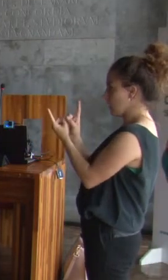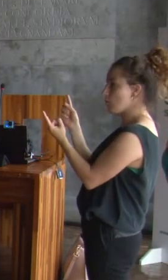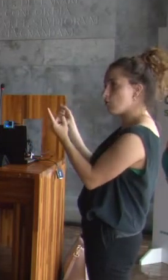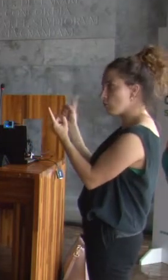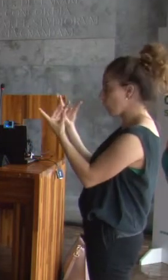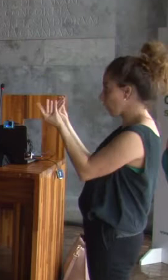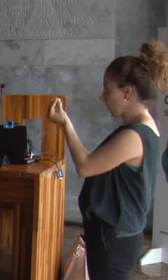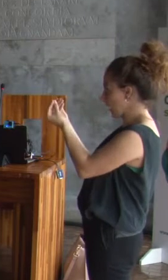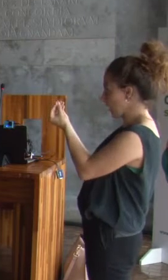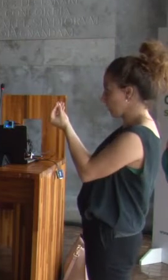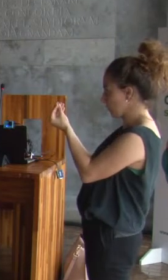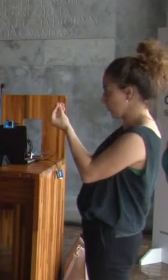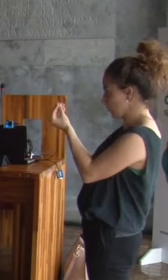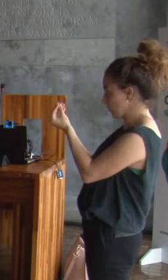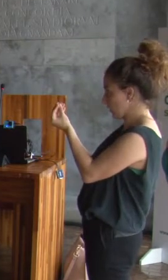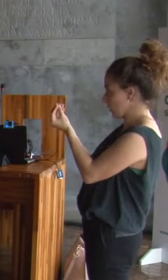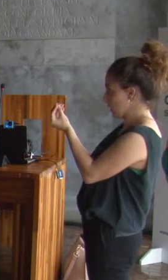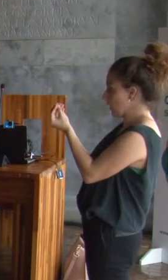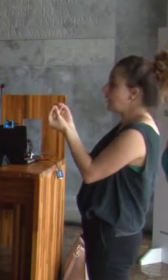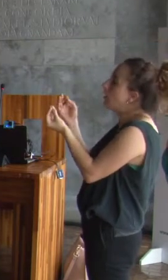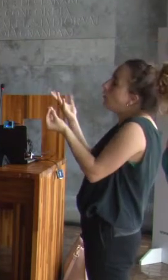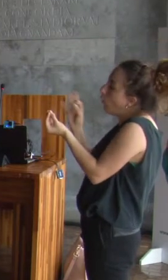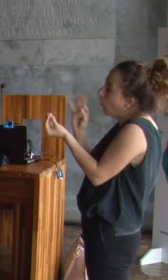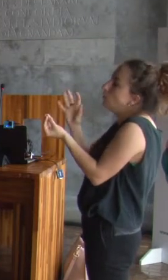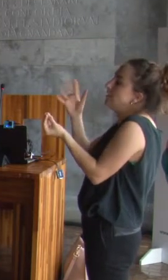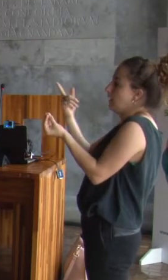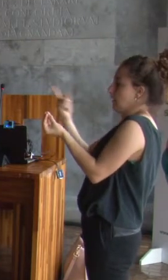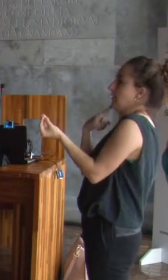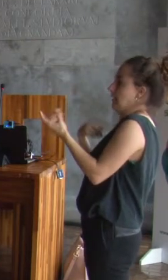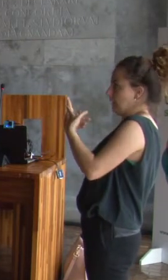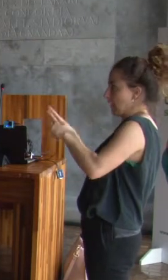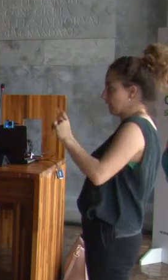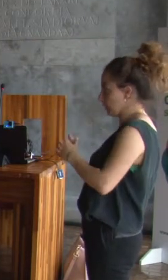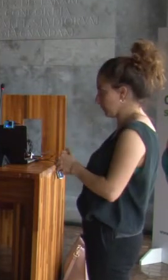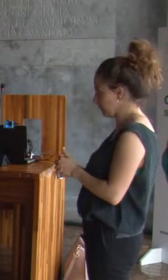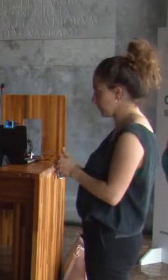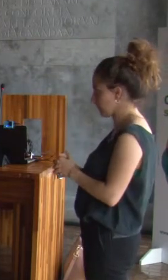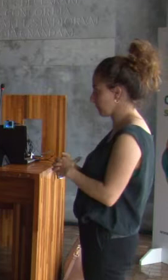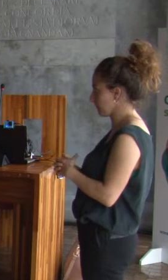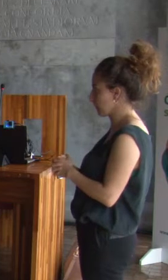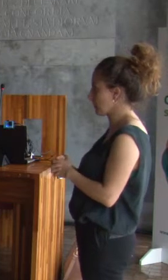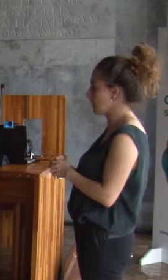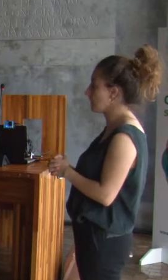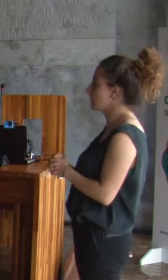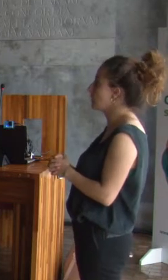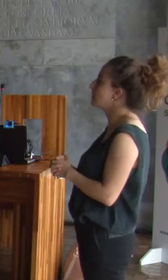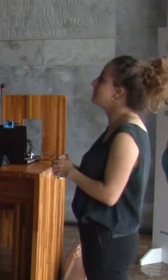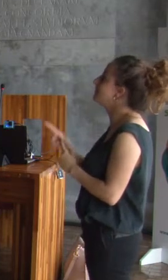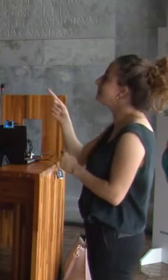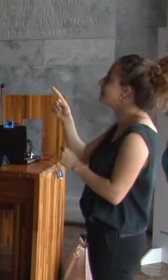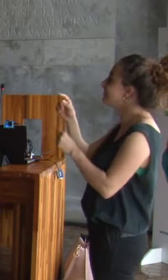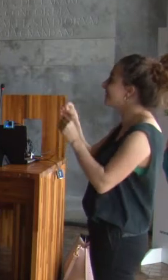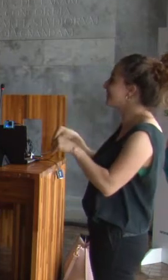not the support person, unless instructed differently. And this page also had